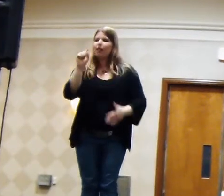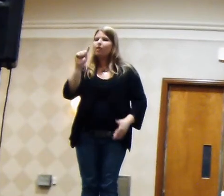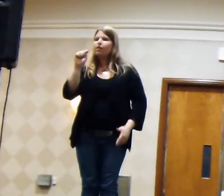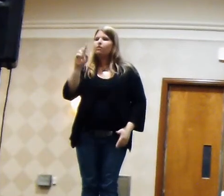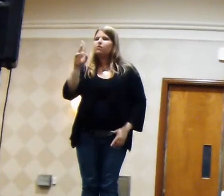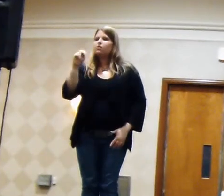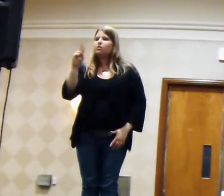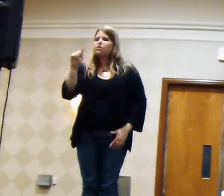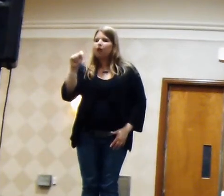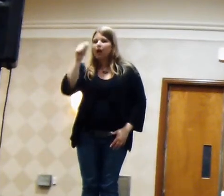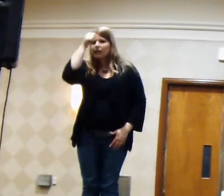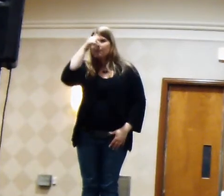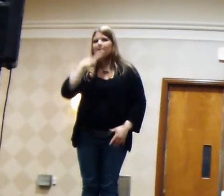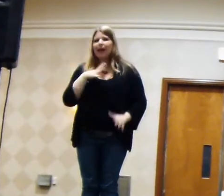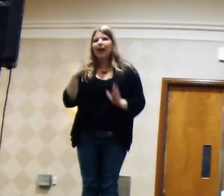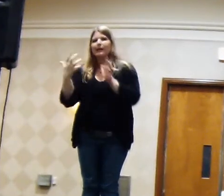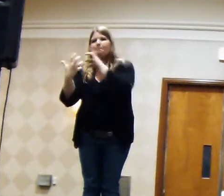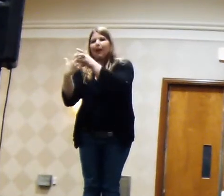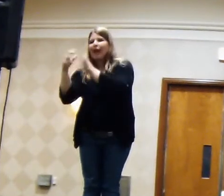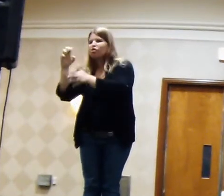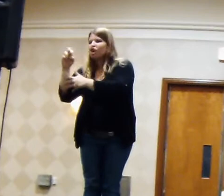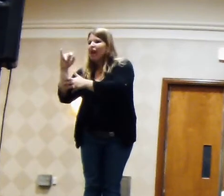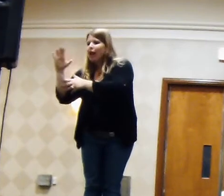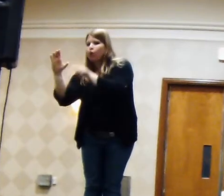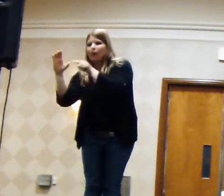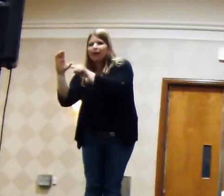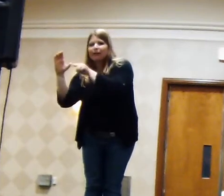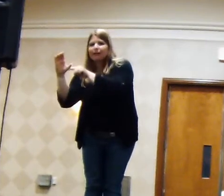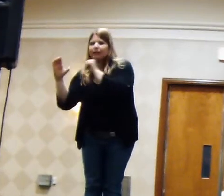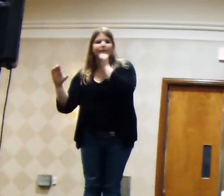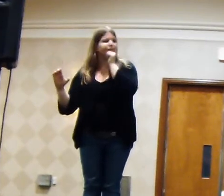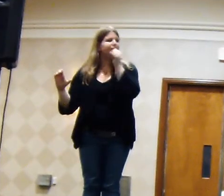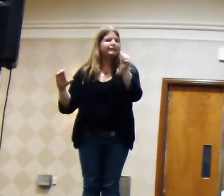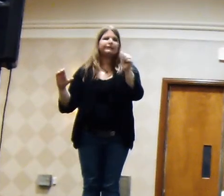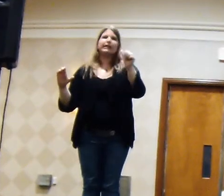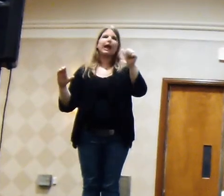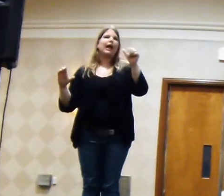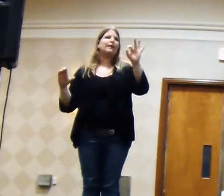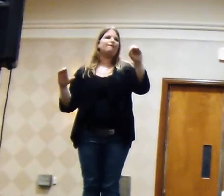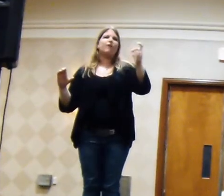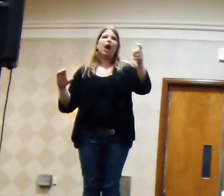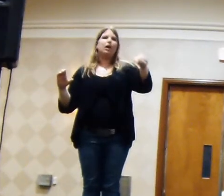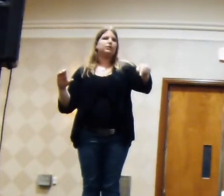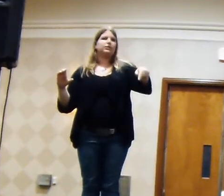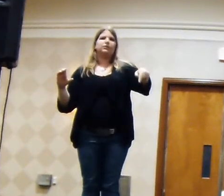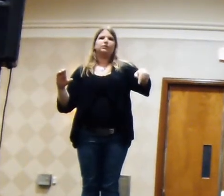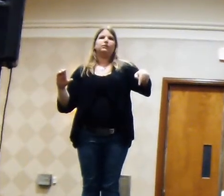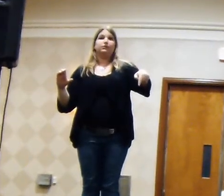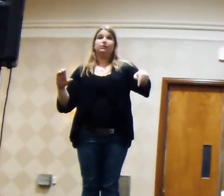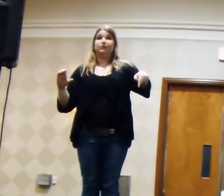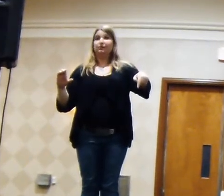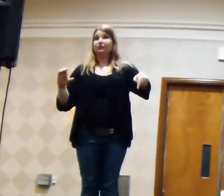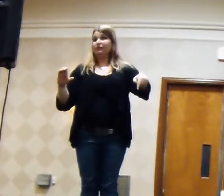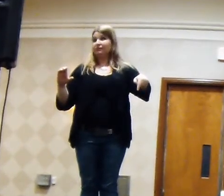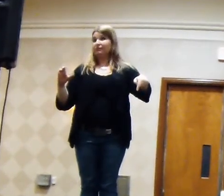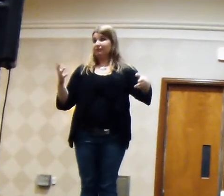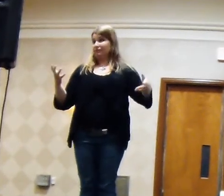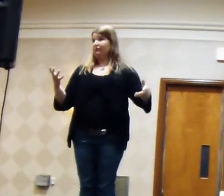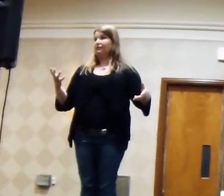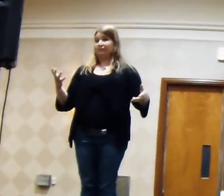see that they used almost all of the stunt footage that they had already shot of